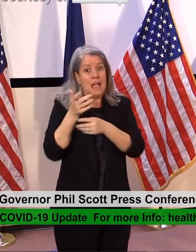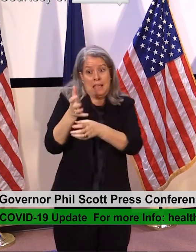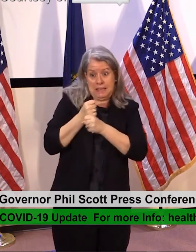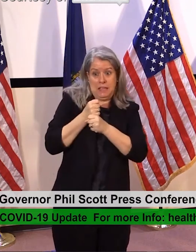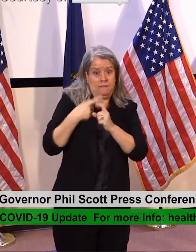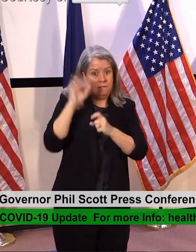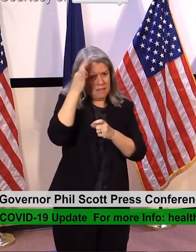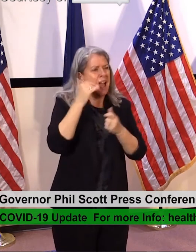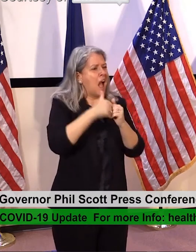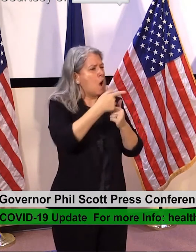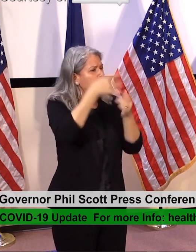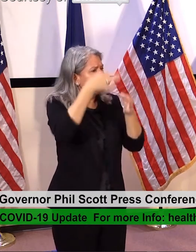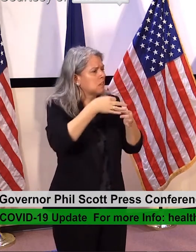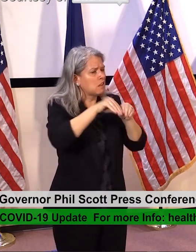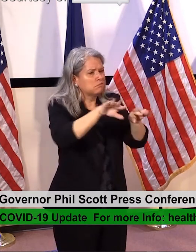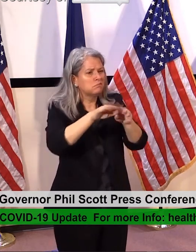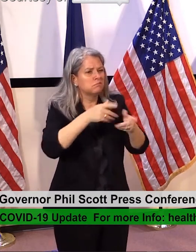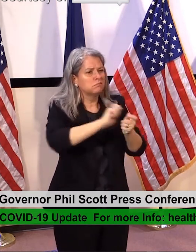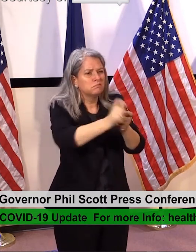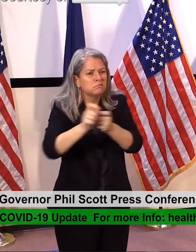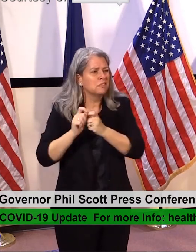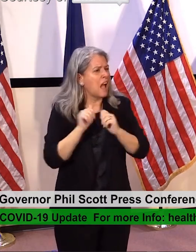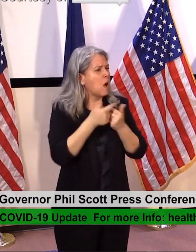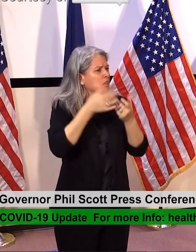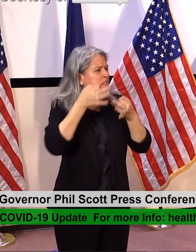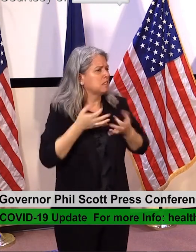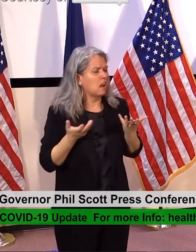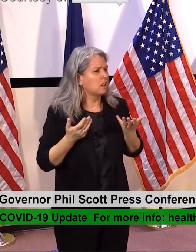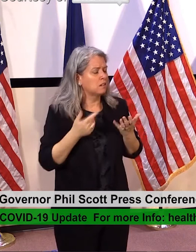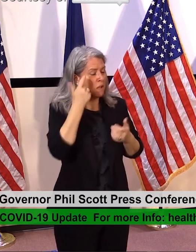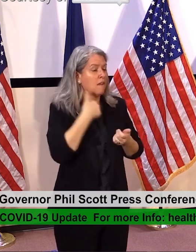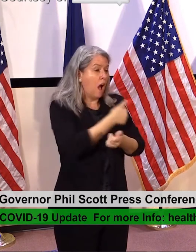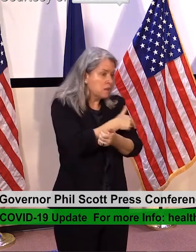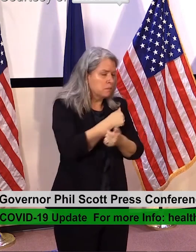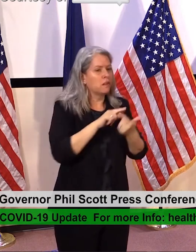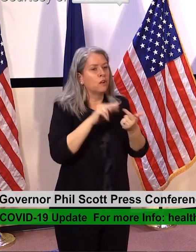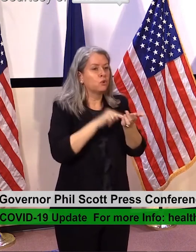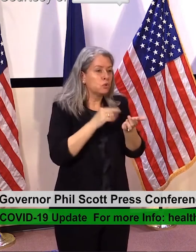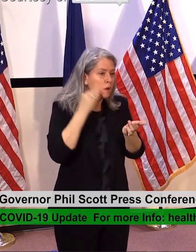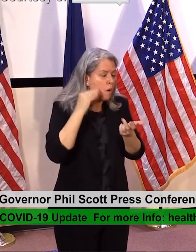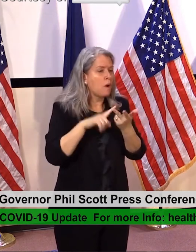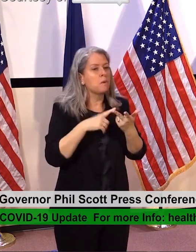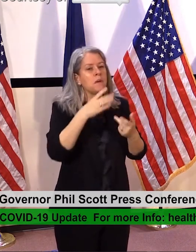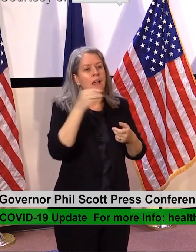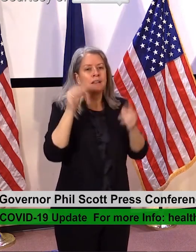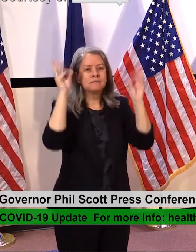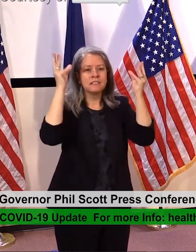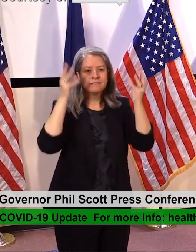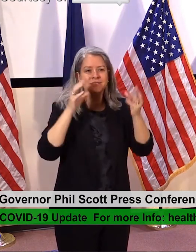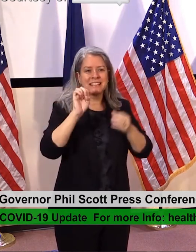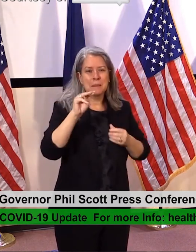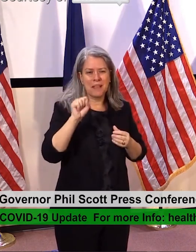how that equipment is distributed among hospitals, nursing homes, and EMS. I'm hoping that Commissioner Sherling is on the line. Are you